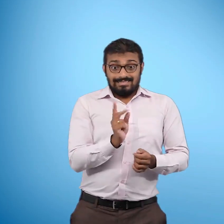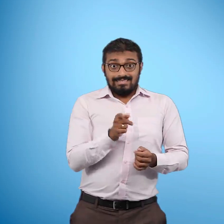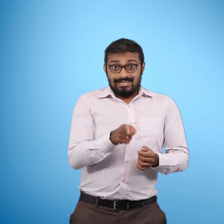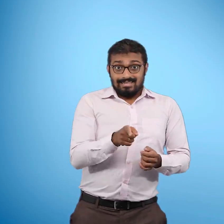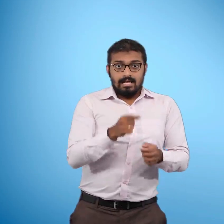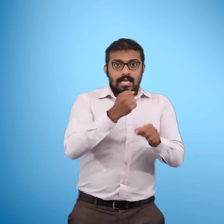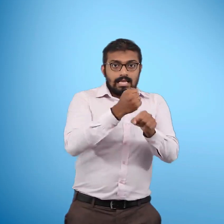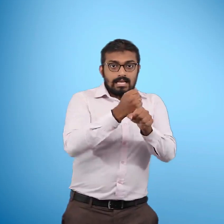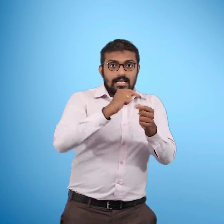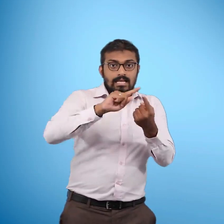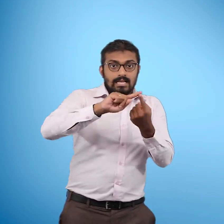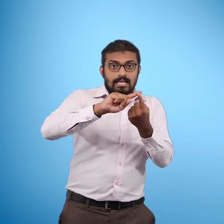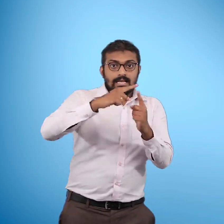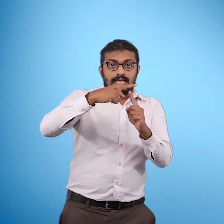Geetha's house,